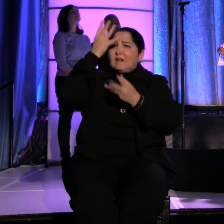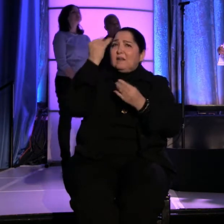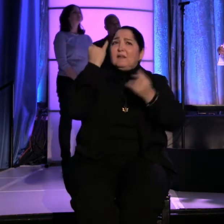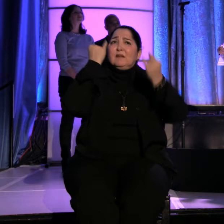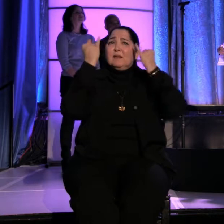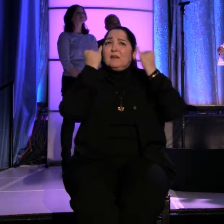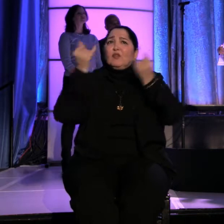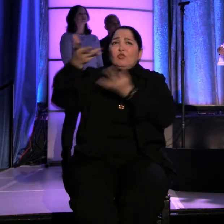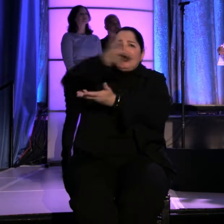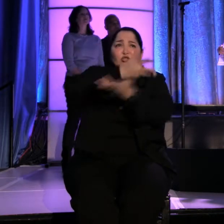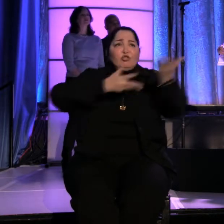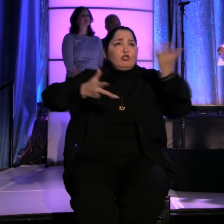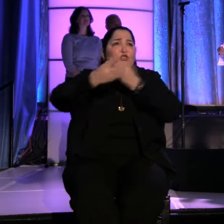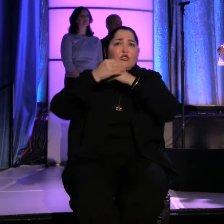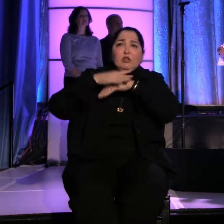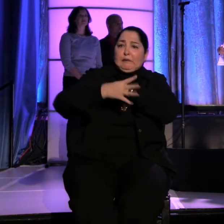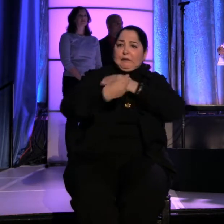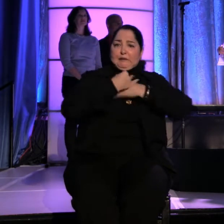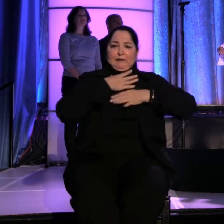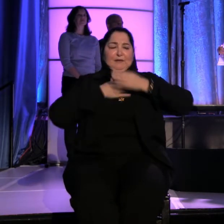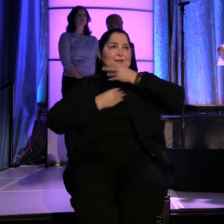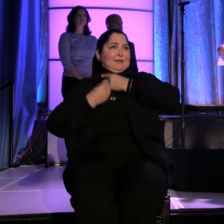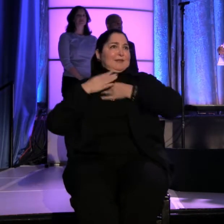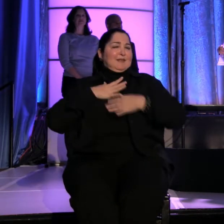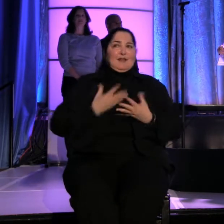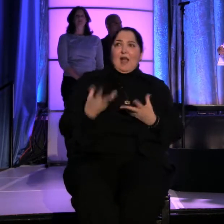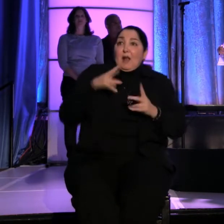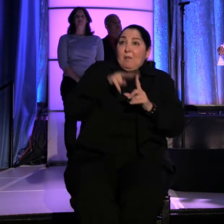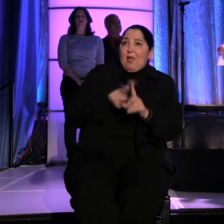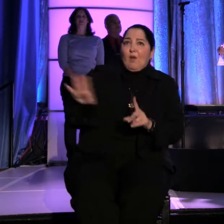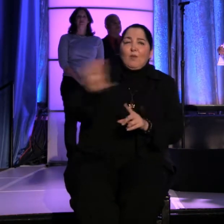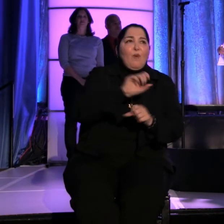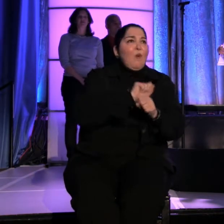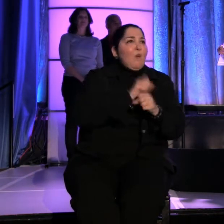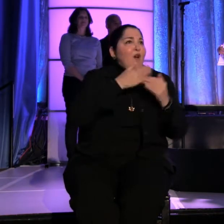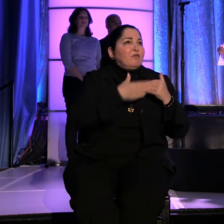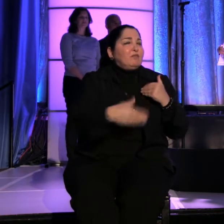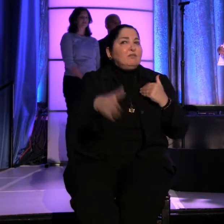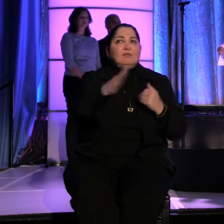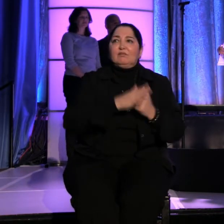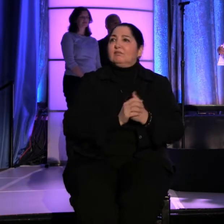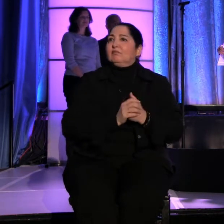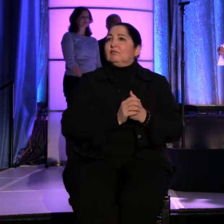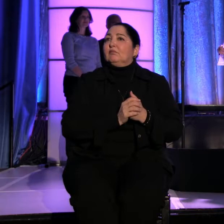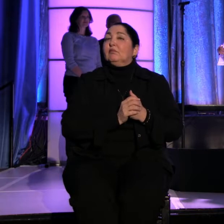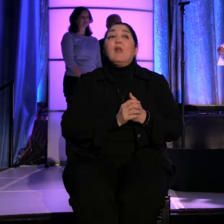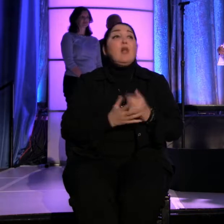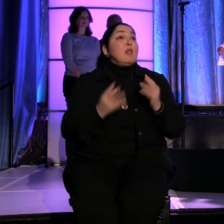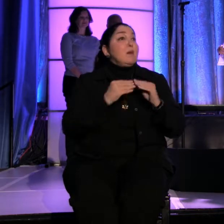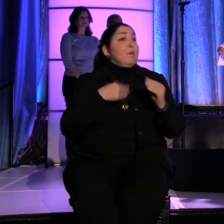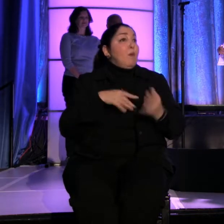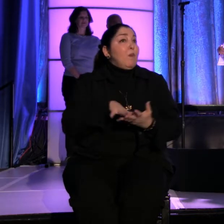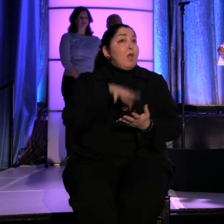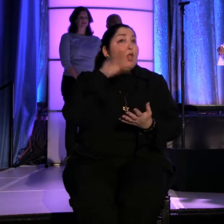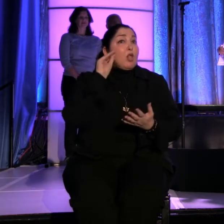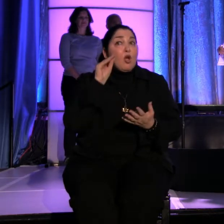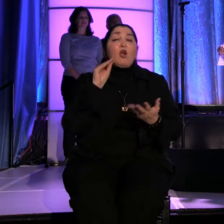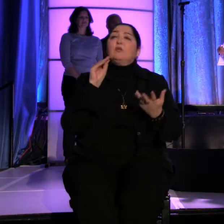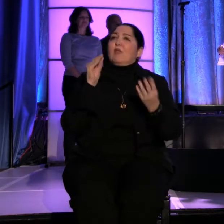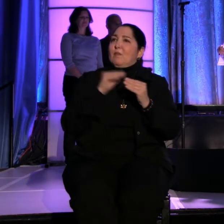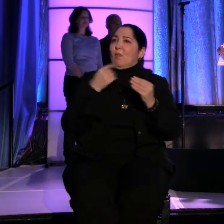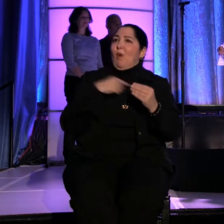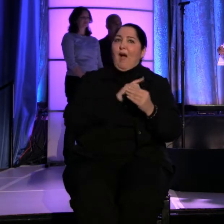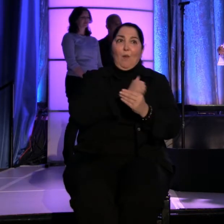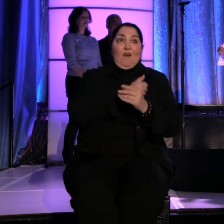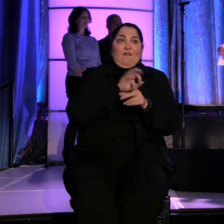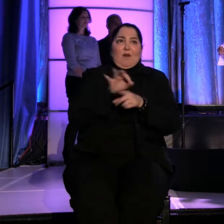can apply directly to your work. The more we learn collectively should make our field stronger for the future. We hope you will take advantage